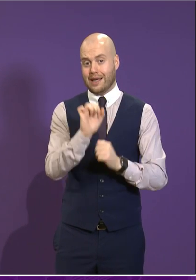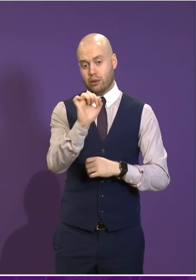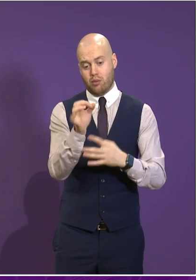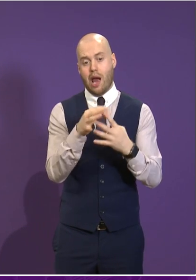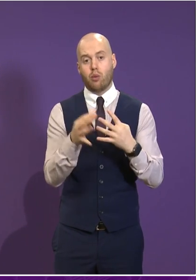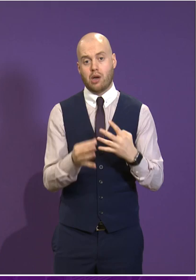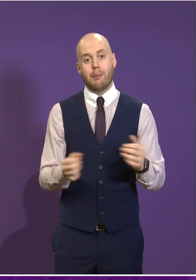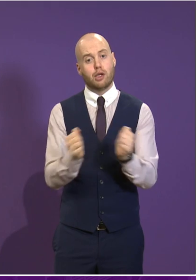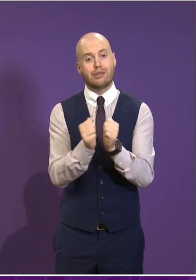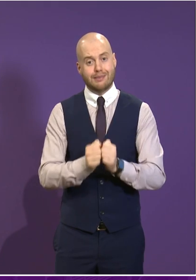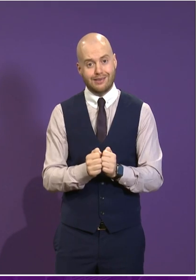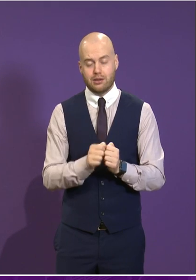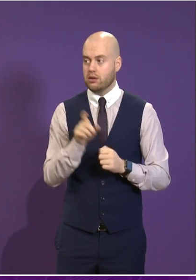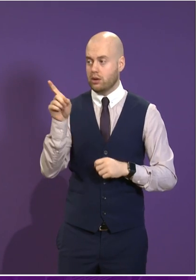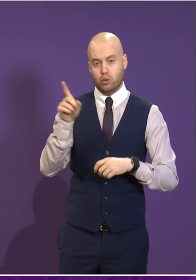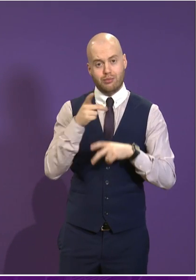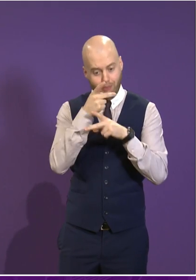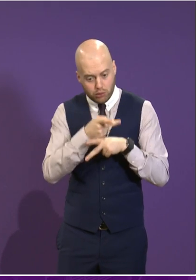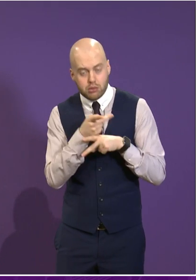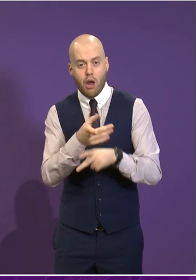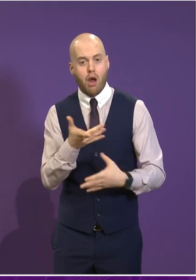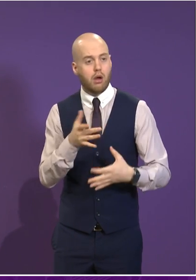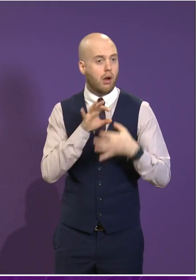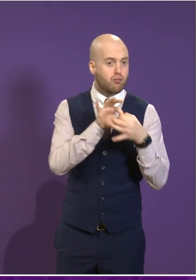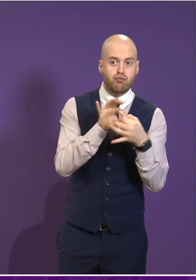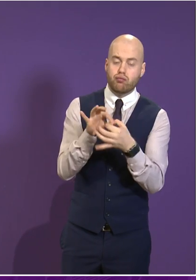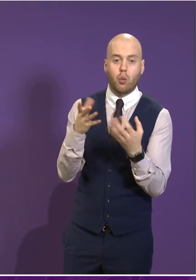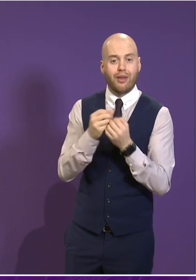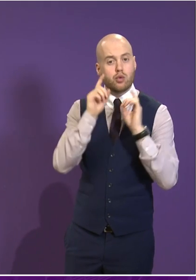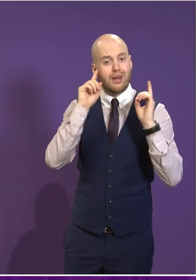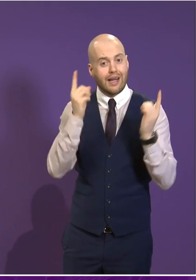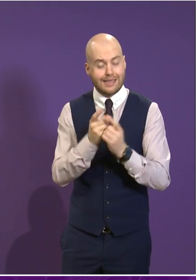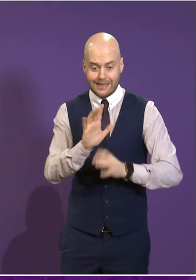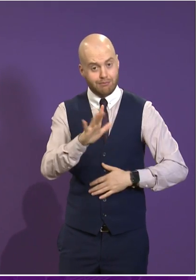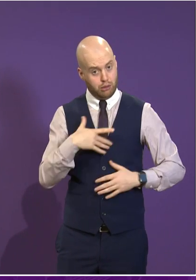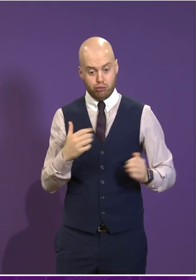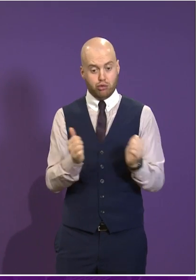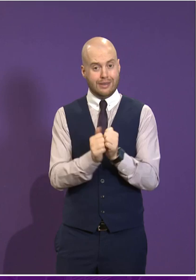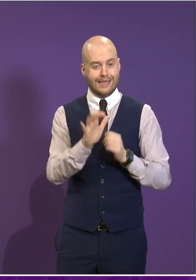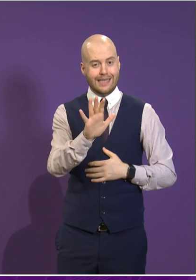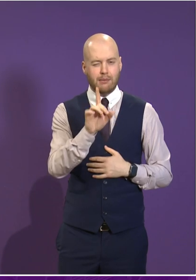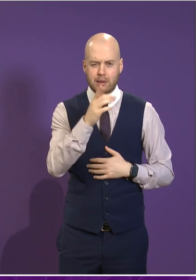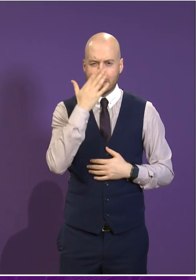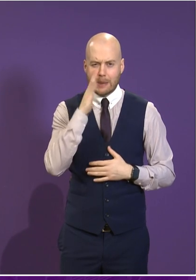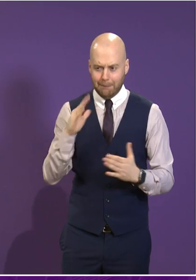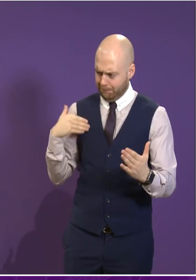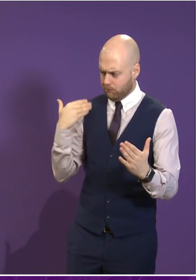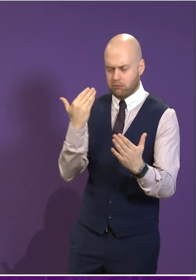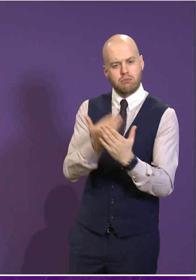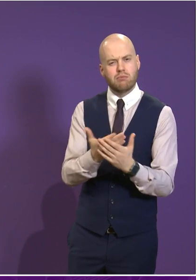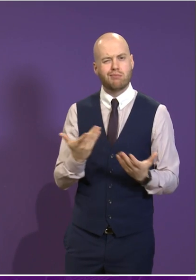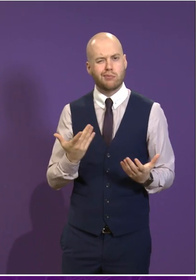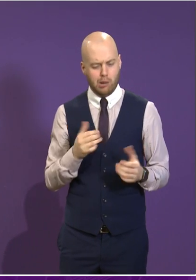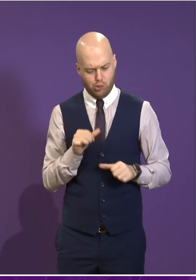you monitor and work with institutions. But it would seem that very little progress has been made